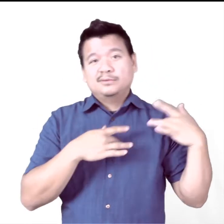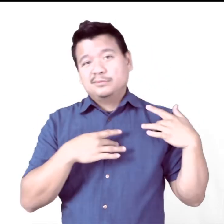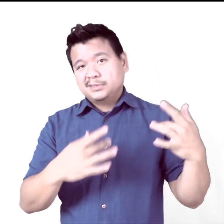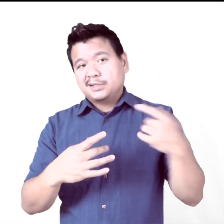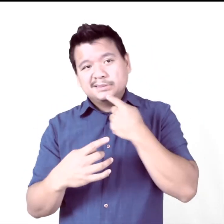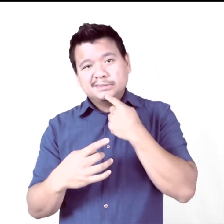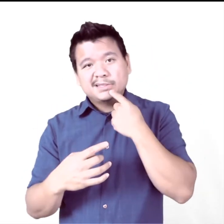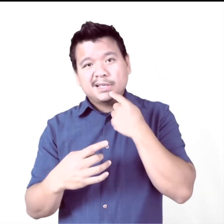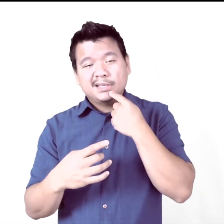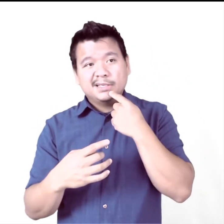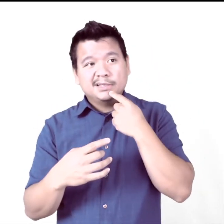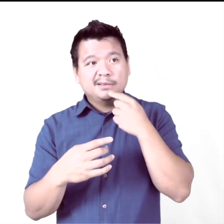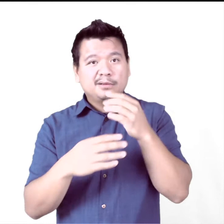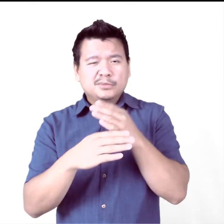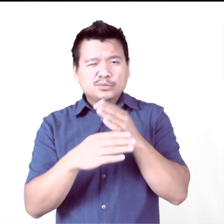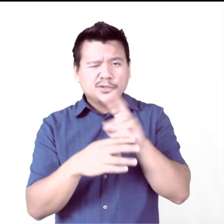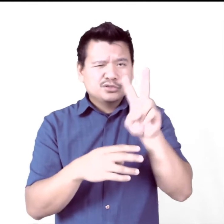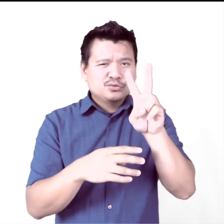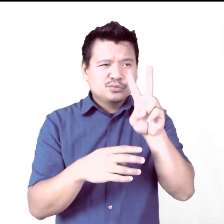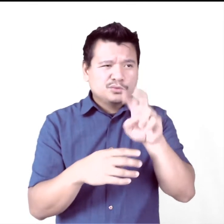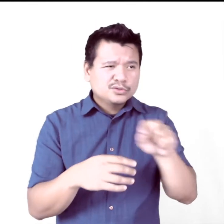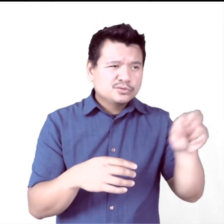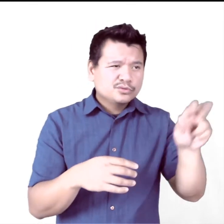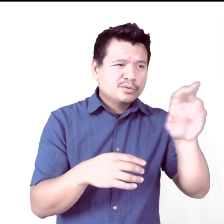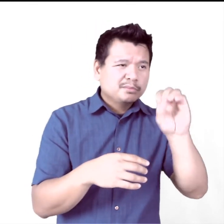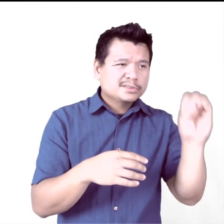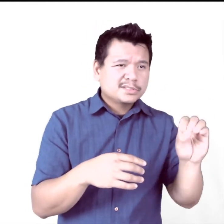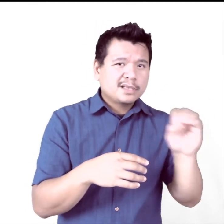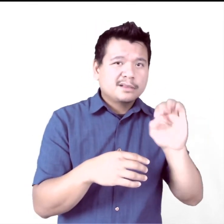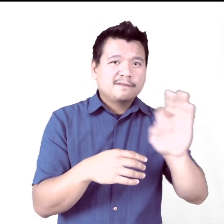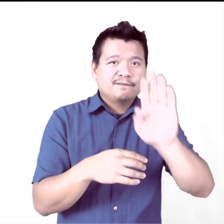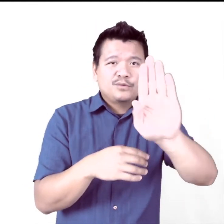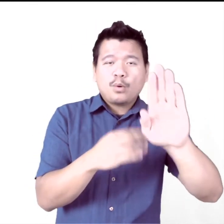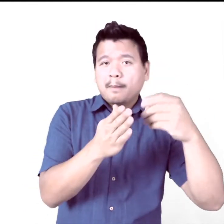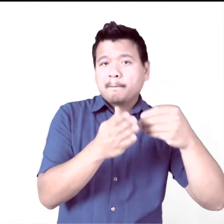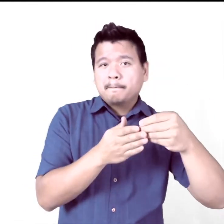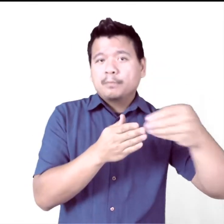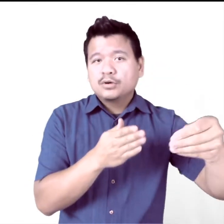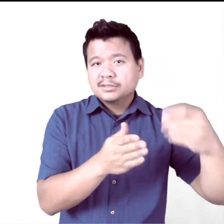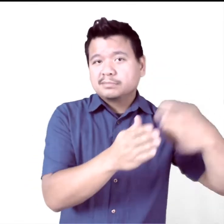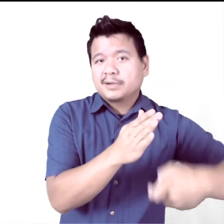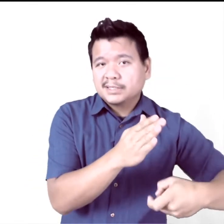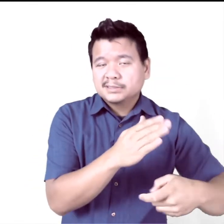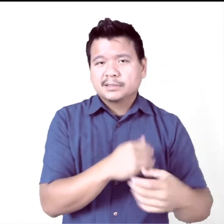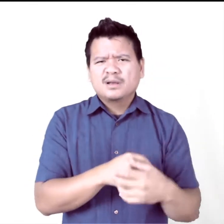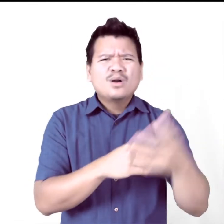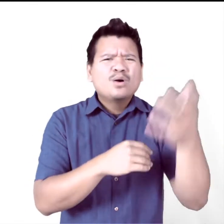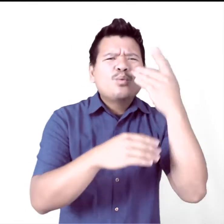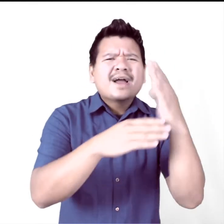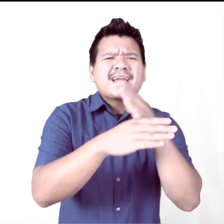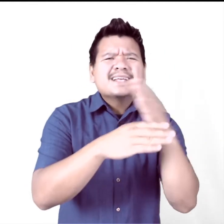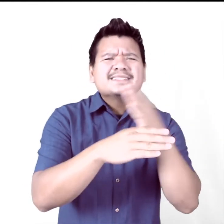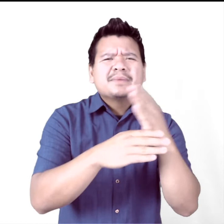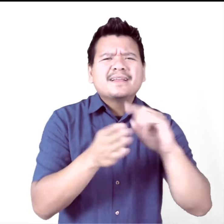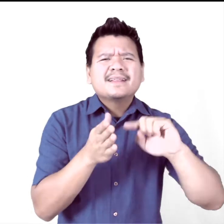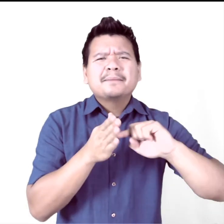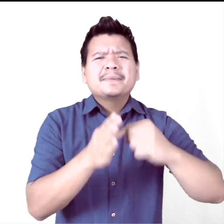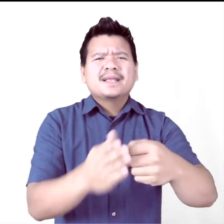we normally say your closing costs will be between 2 to 3% of the purchase price. Now, why is it an estimate in the